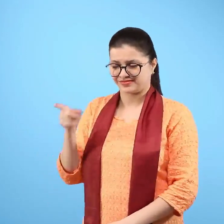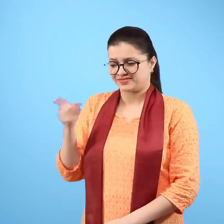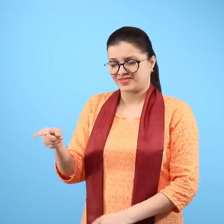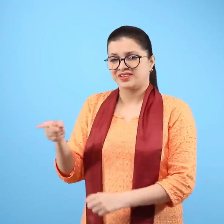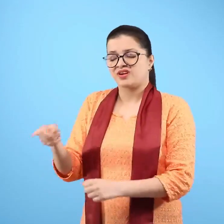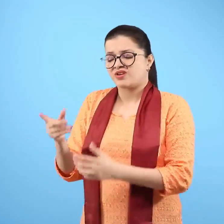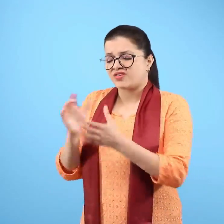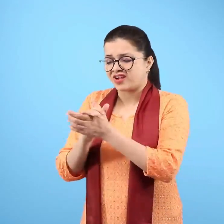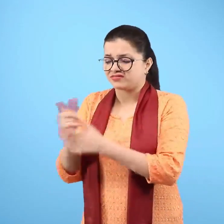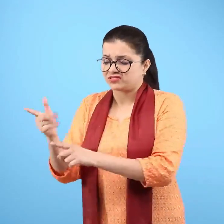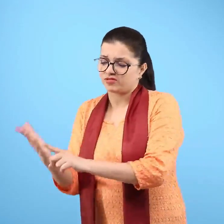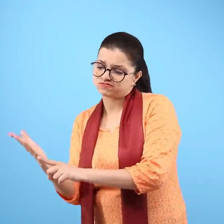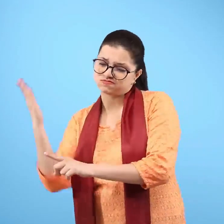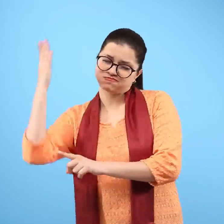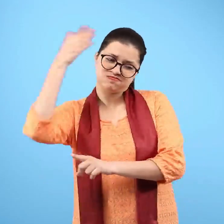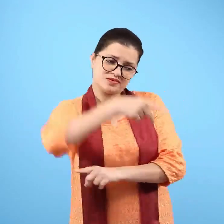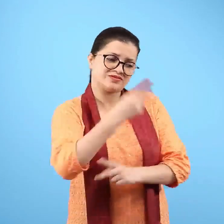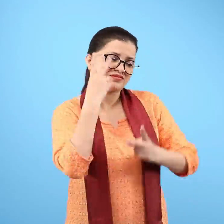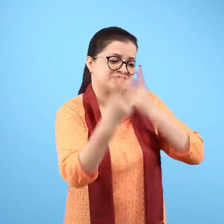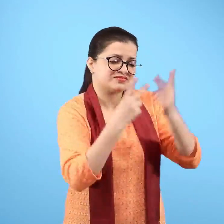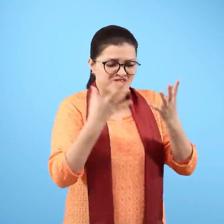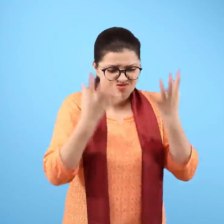Nonu wants to visit his friend.